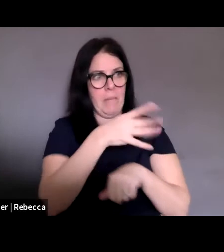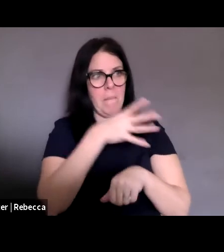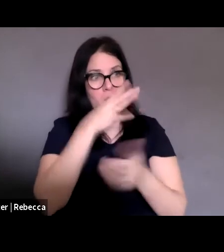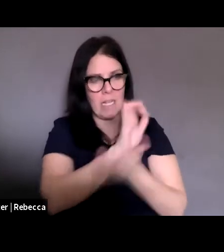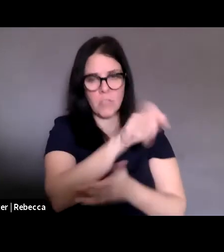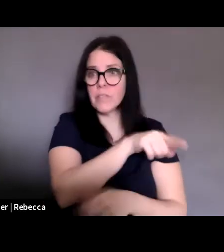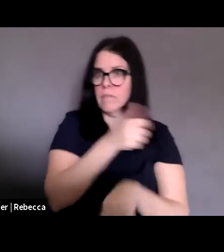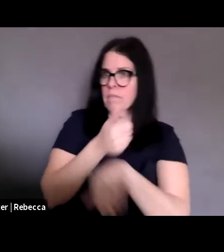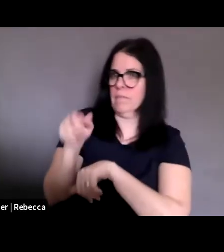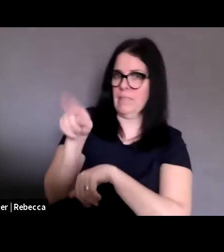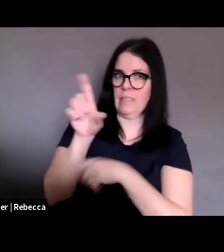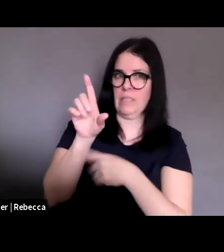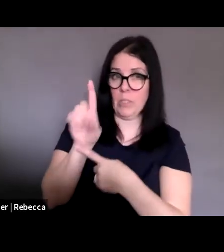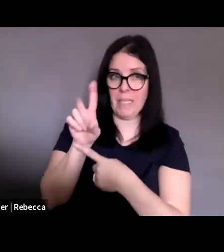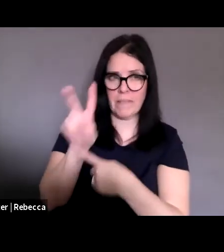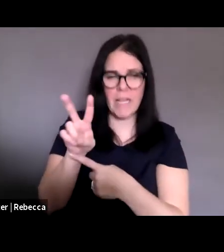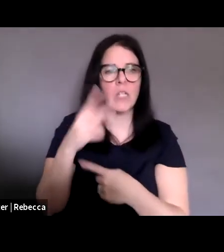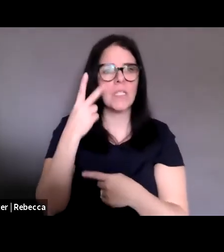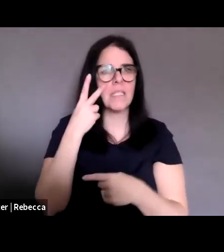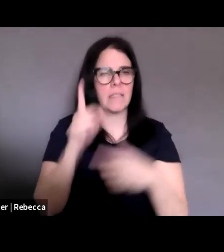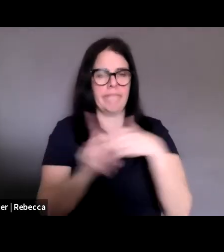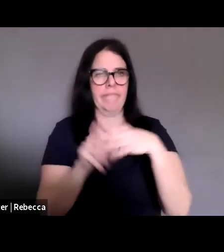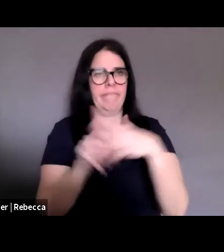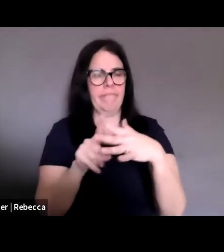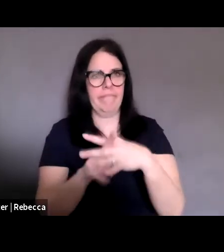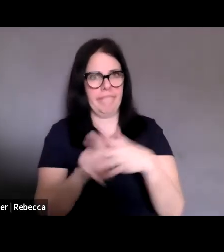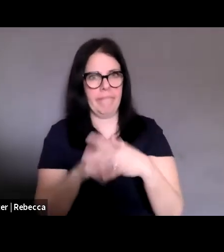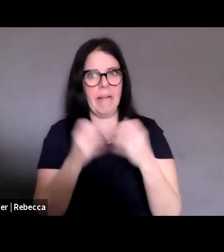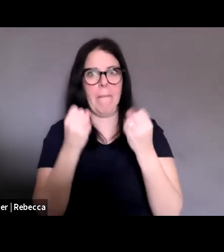family violence evidence in these cases.